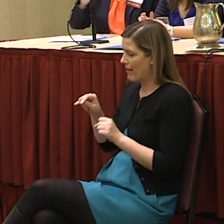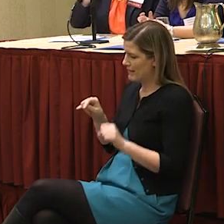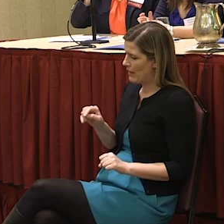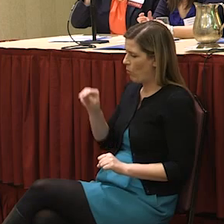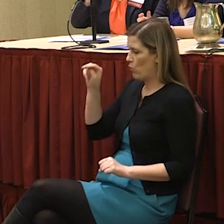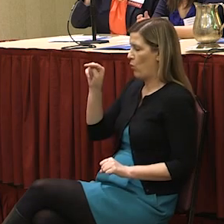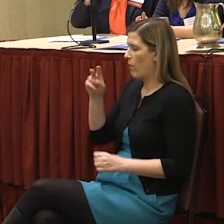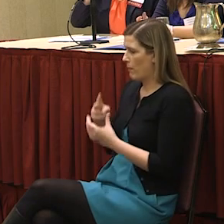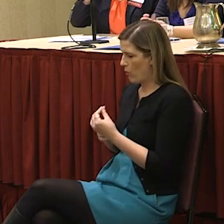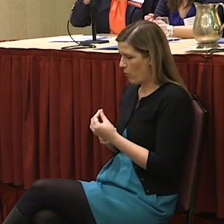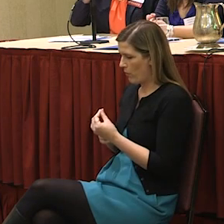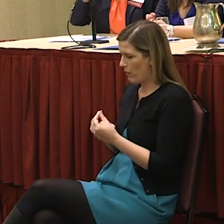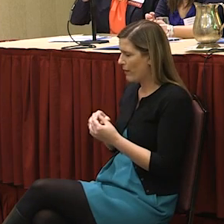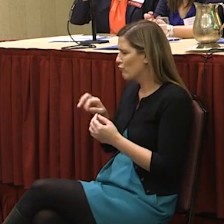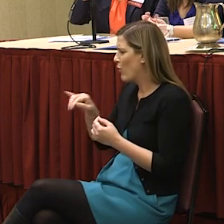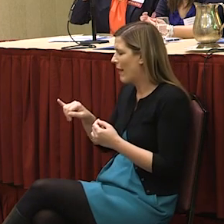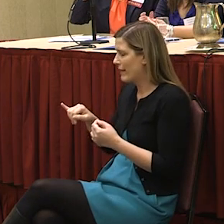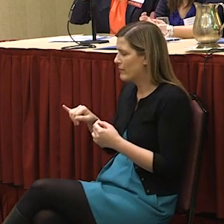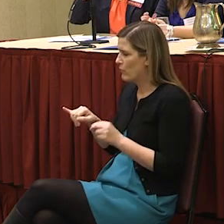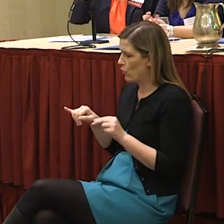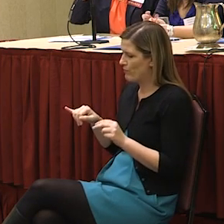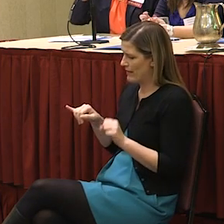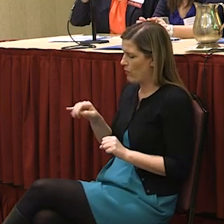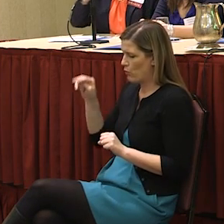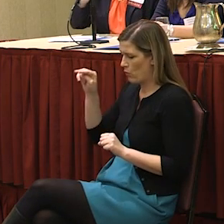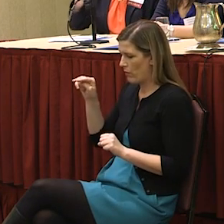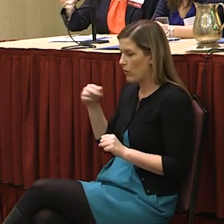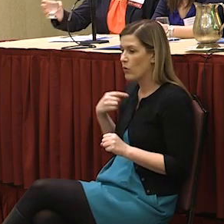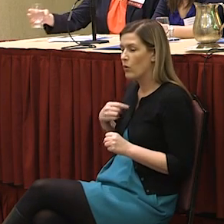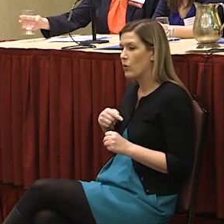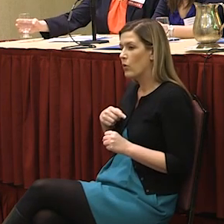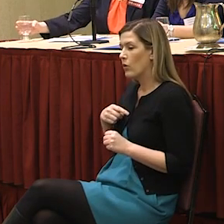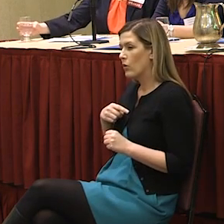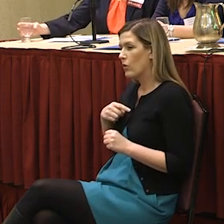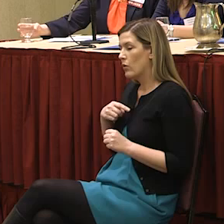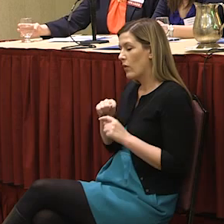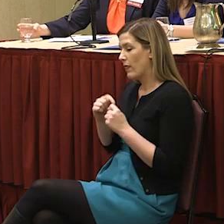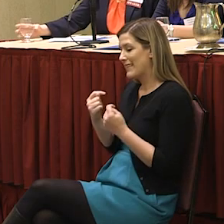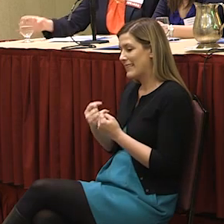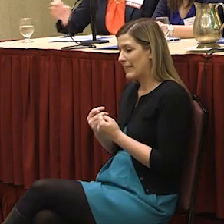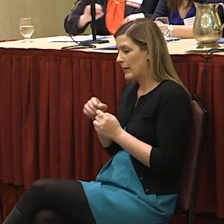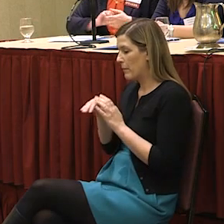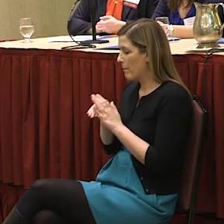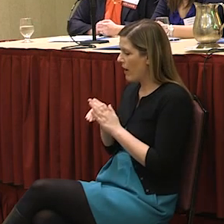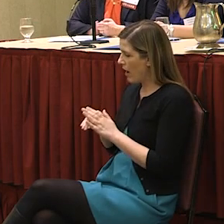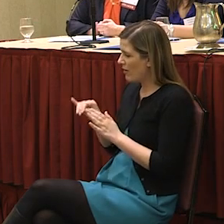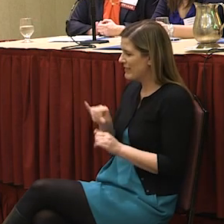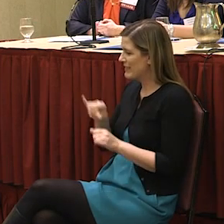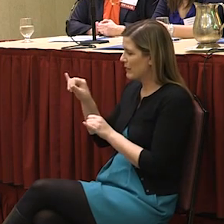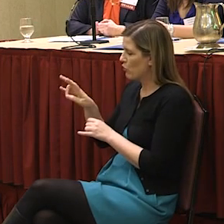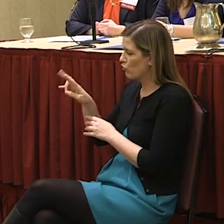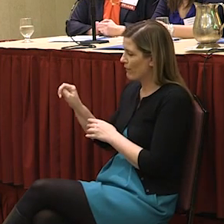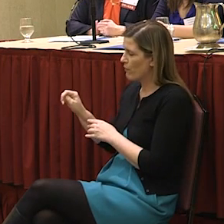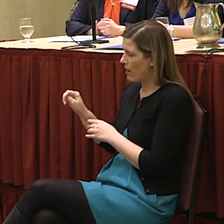the north area of the state. And we were kind of, the team sort of model is a lot like Vermont's